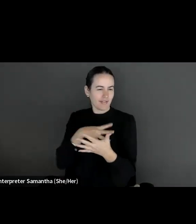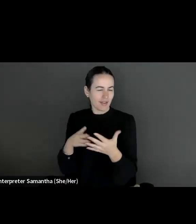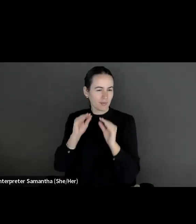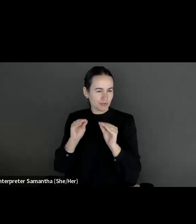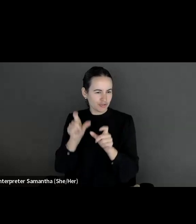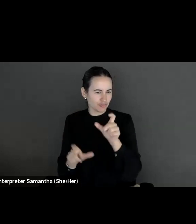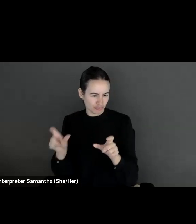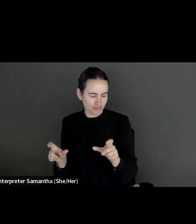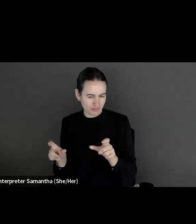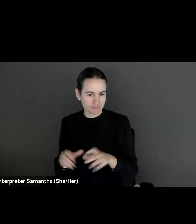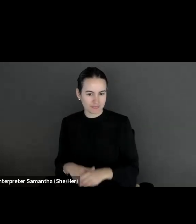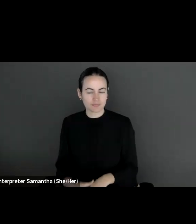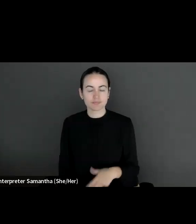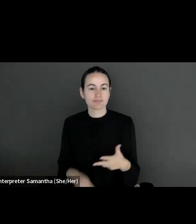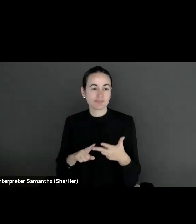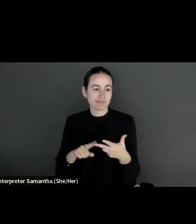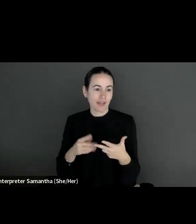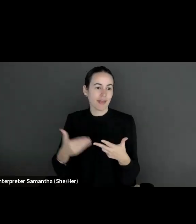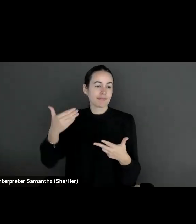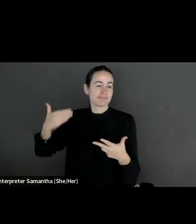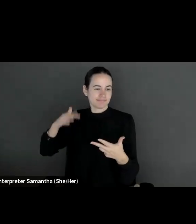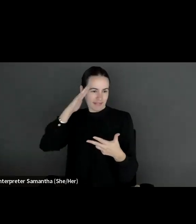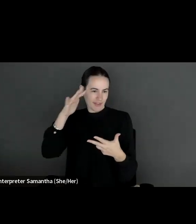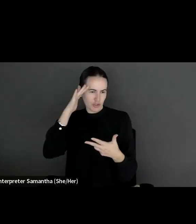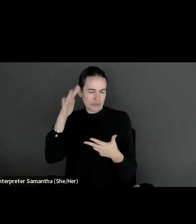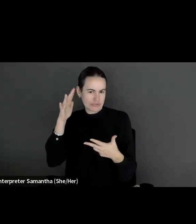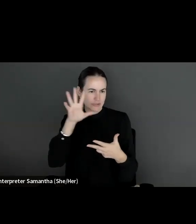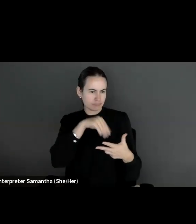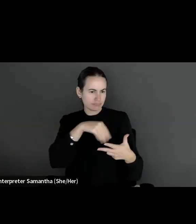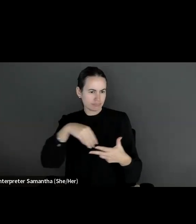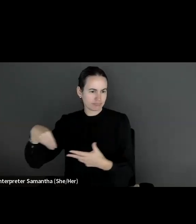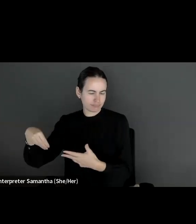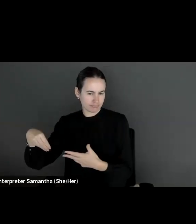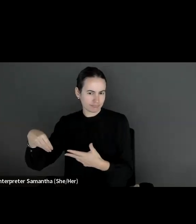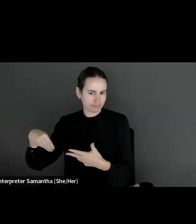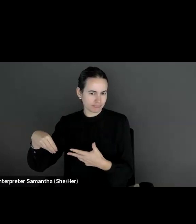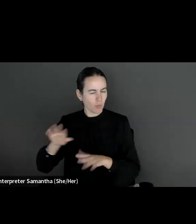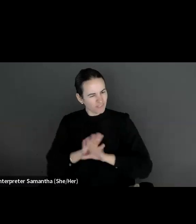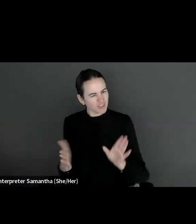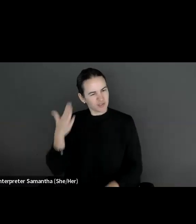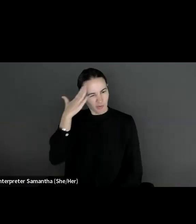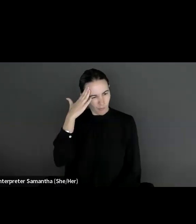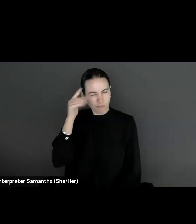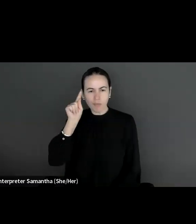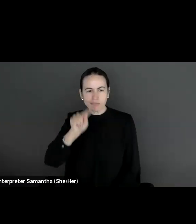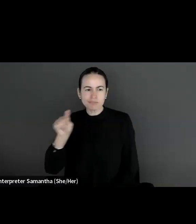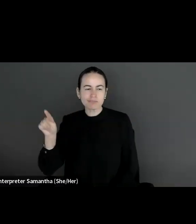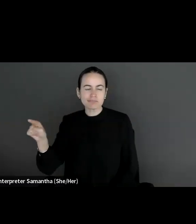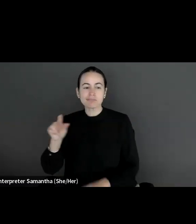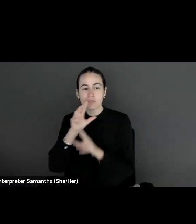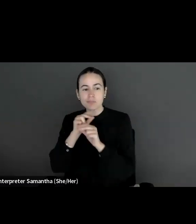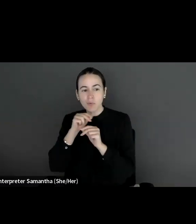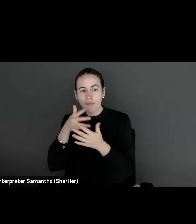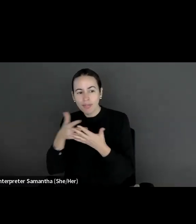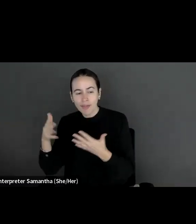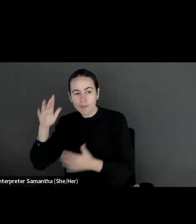And it was also informed by theory. So what Nivia was presenting, also we know from theory, from spoken language, but also what has